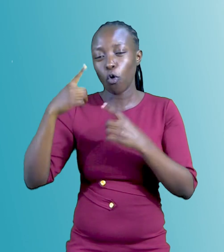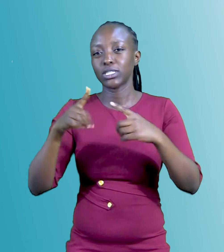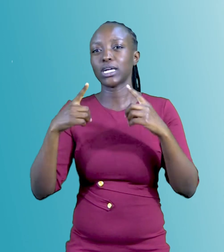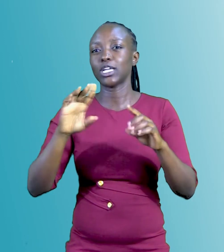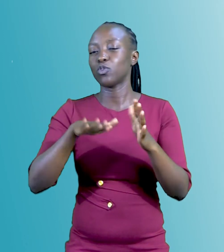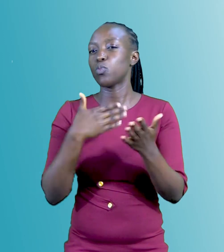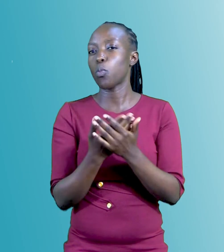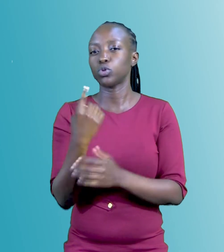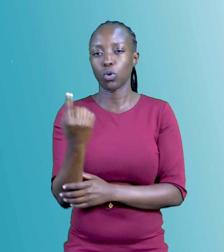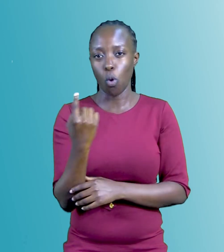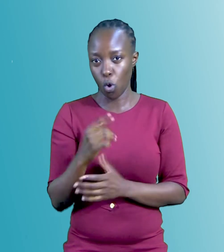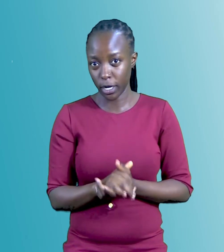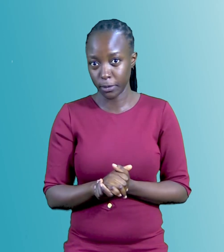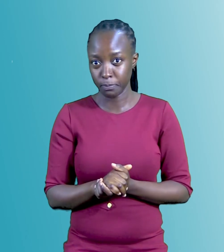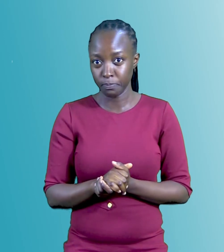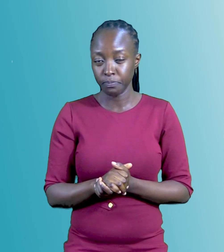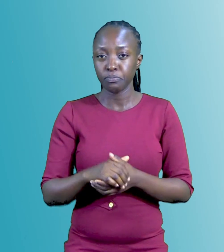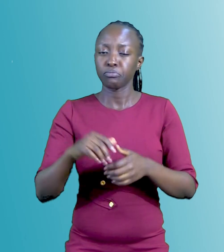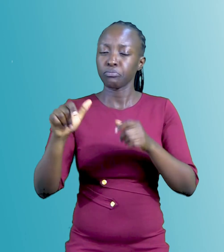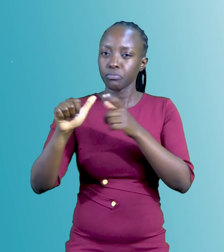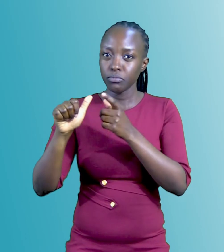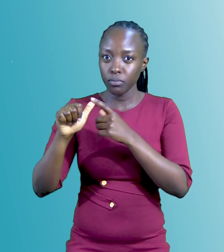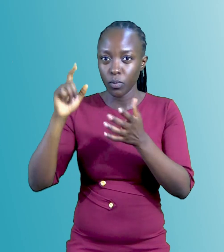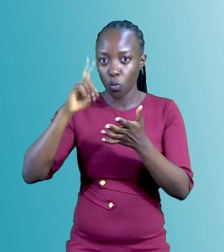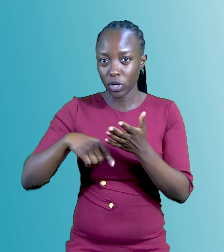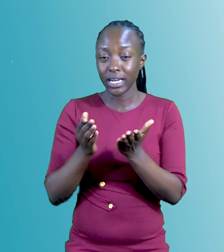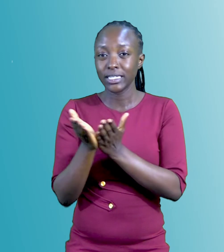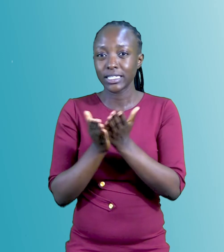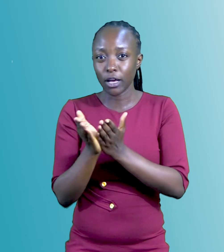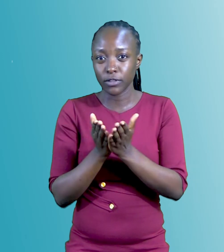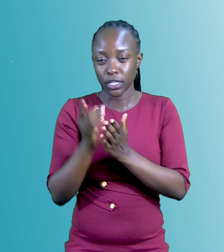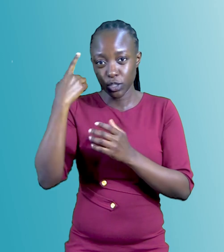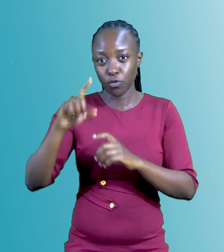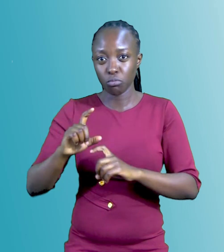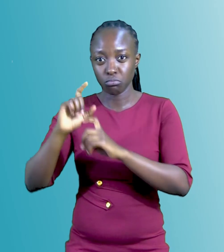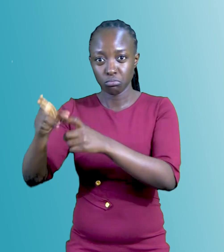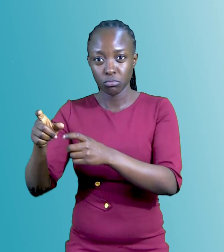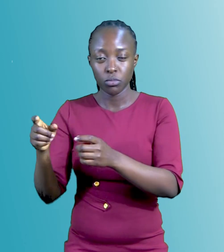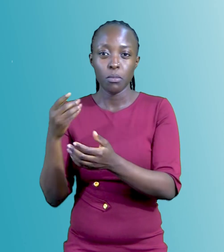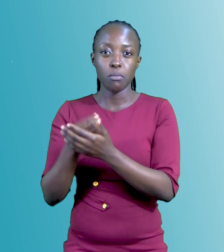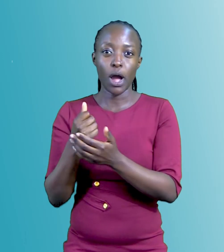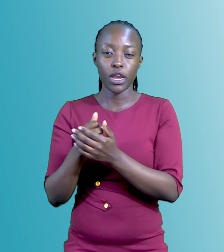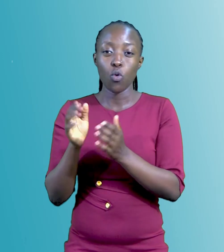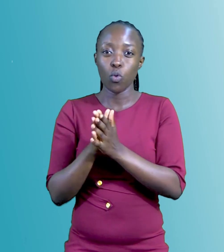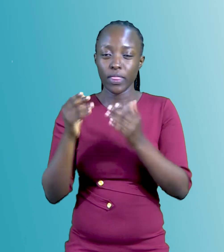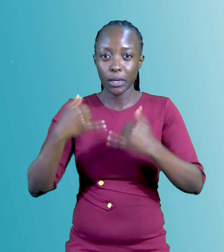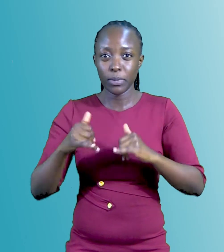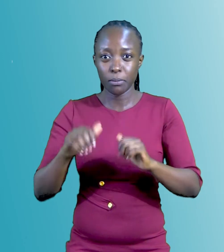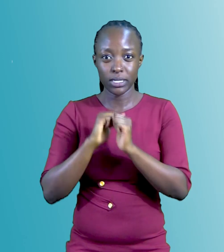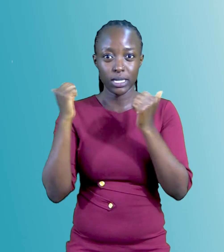process. 6. For the services rendered on award and signing of contracts with implementing agencies towards project funding under